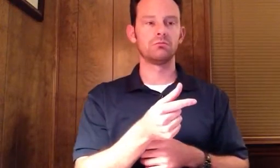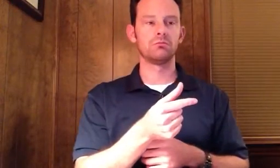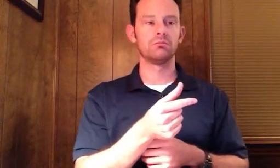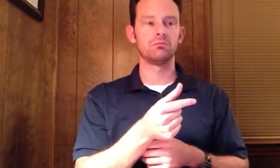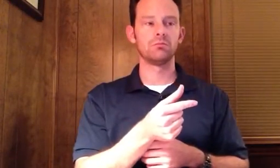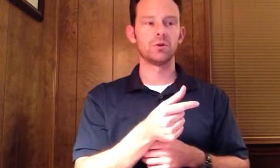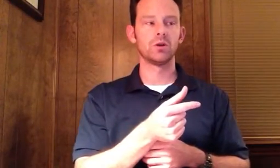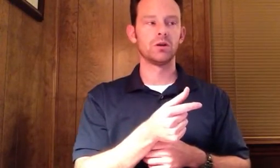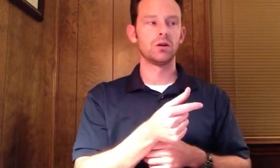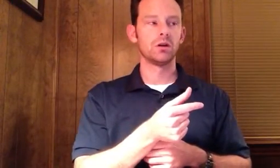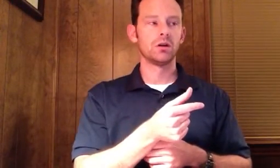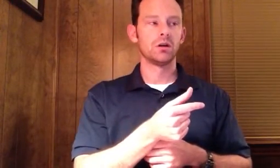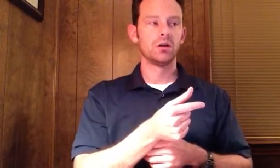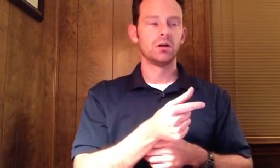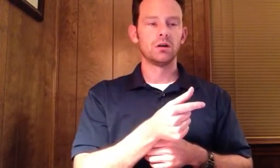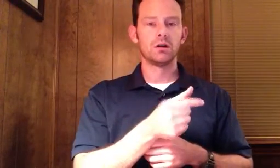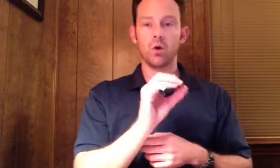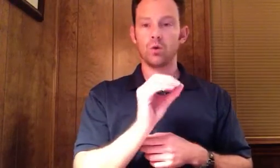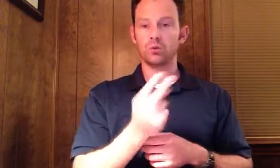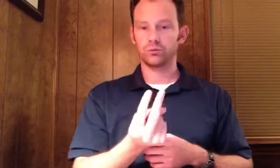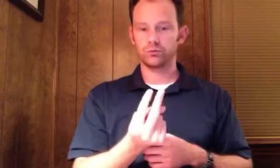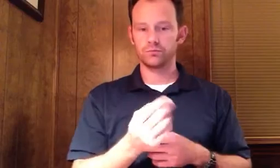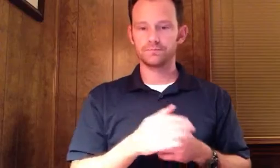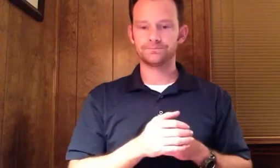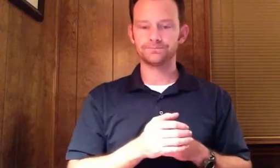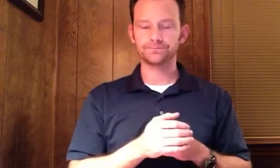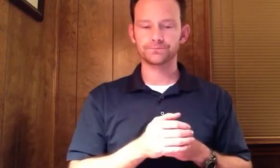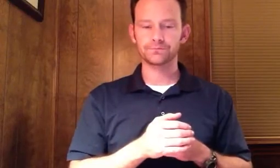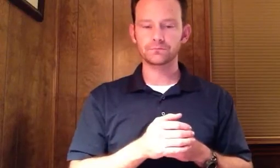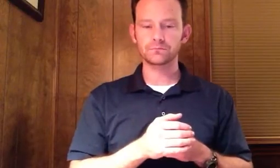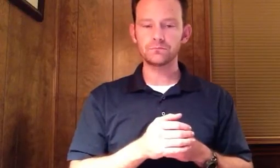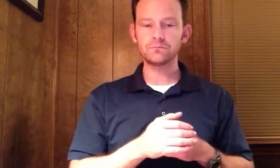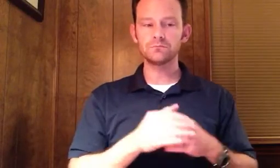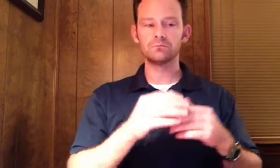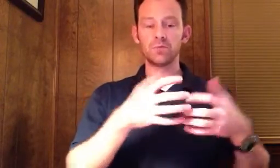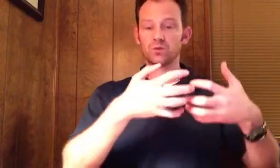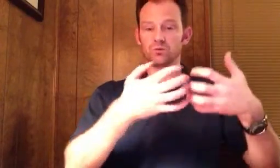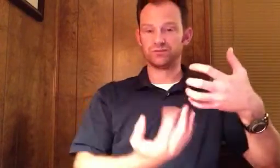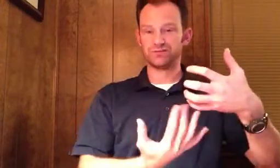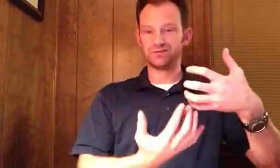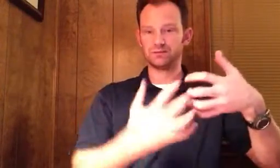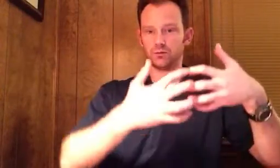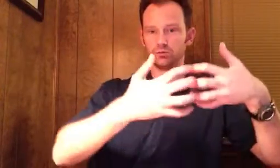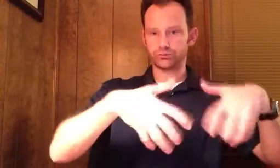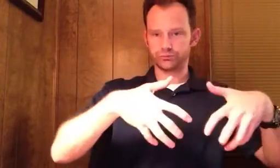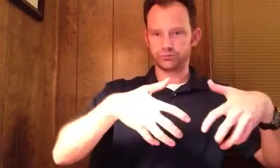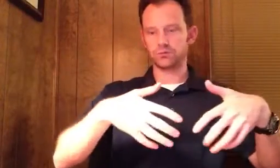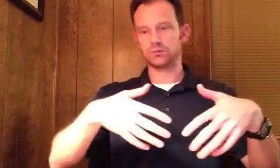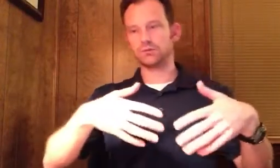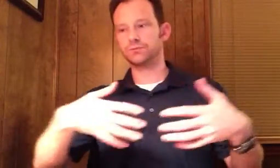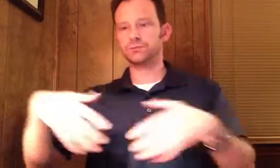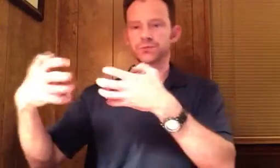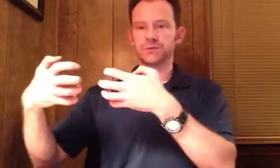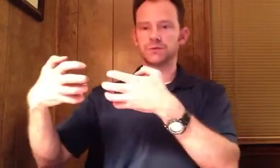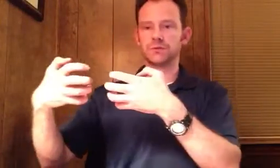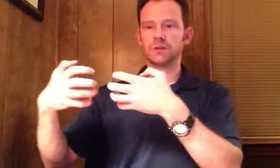it breaks down, we get mercury, which is this silver coating we see on the test tube, and we get oxygen gas, which goes out the top